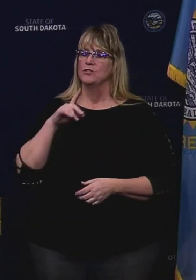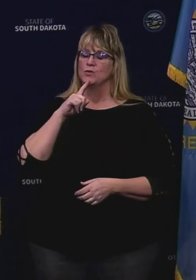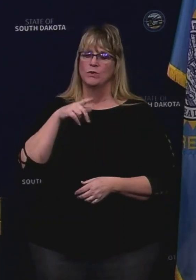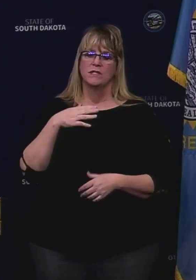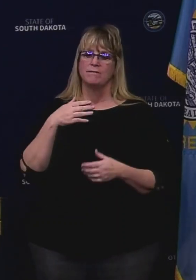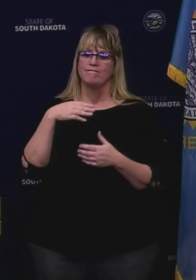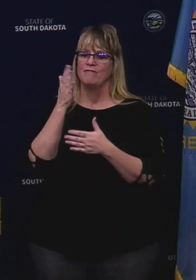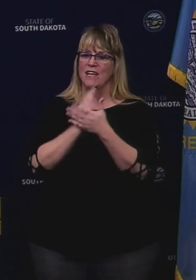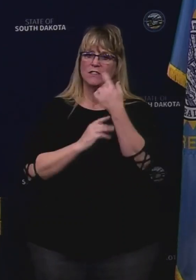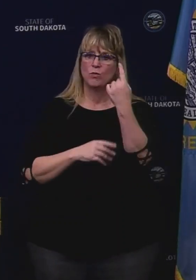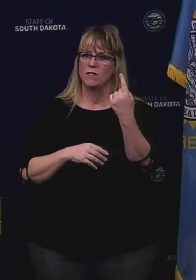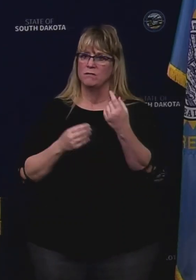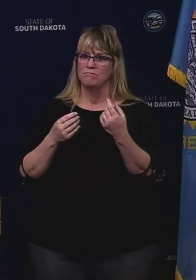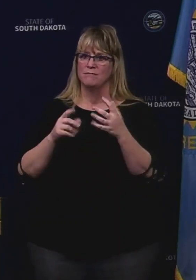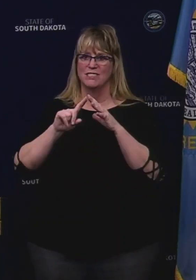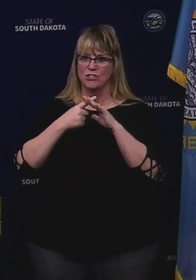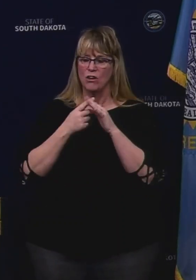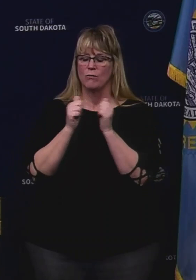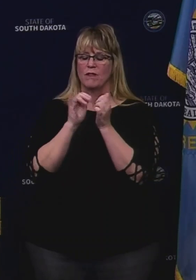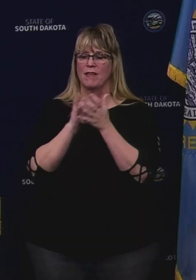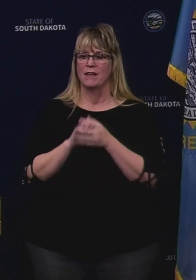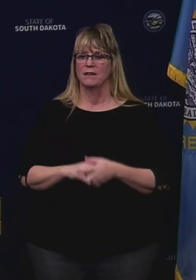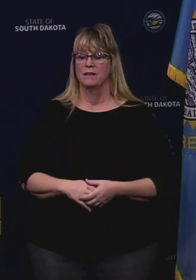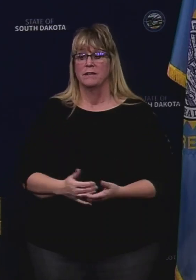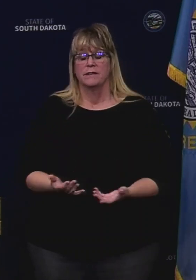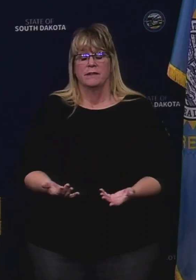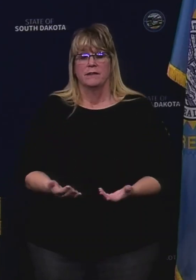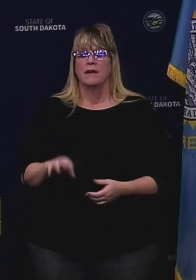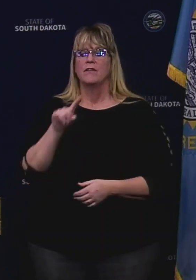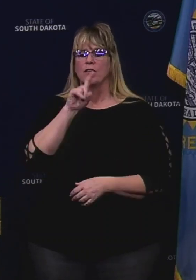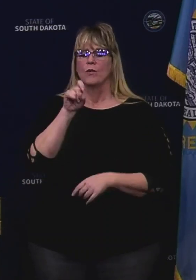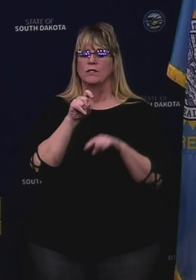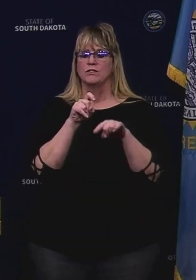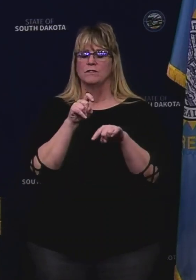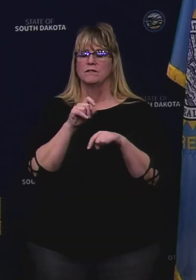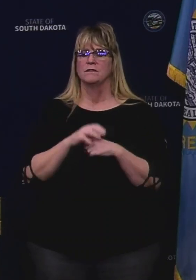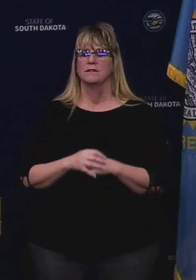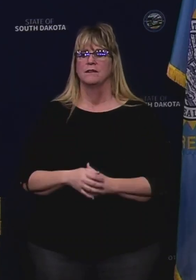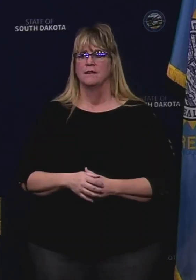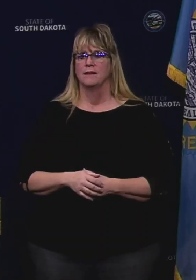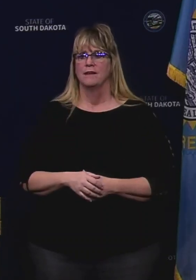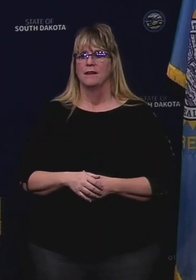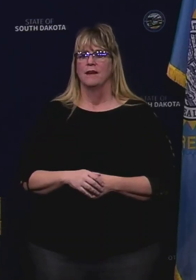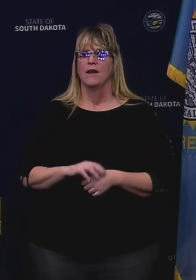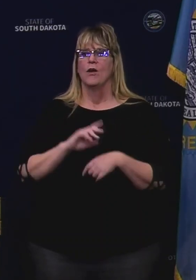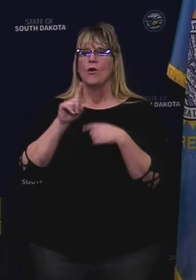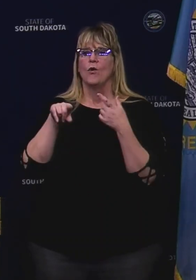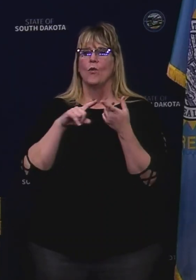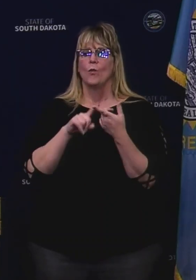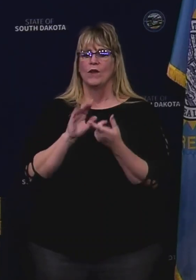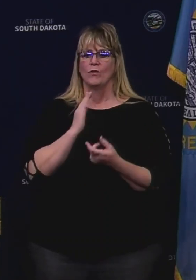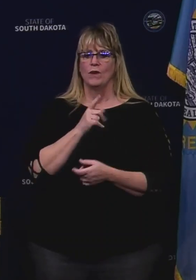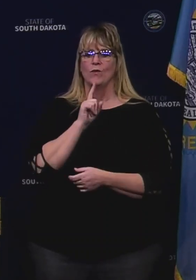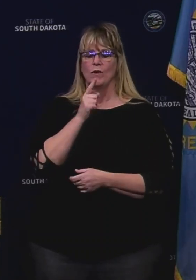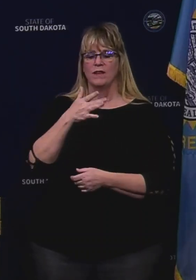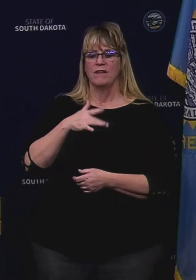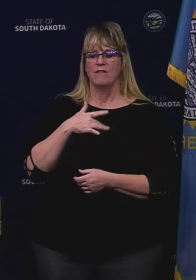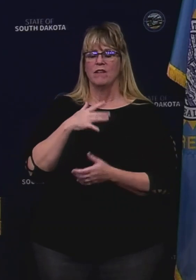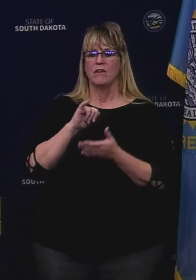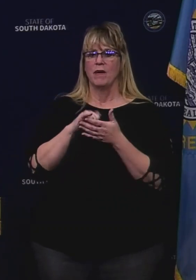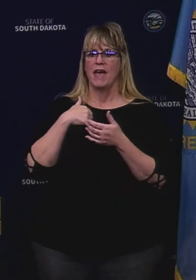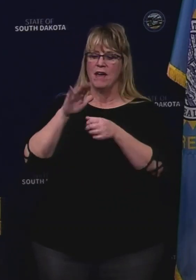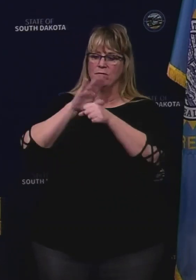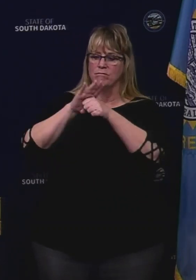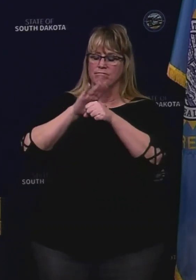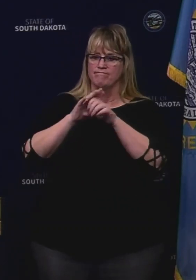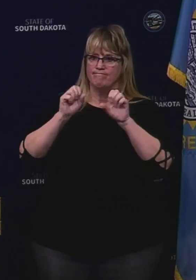in the mouth and Yeah. just get that done. You know, I would say the question is on when do we really feel we will have adequate supplies on the